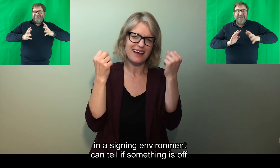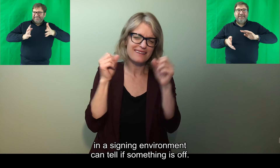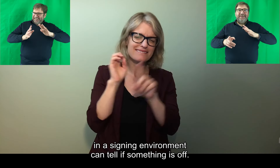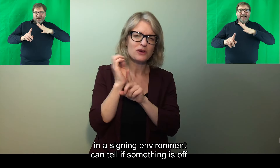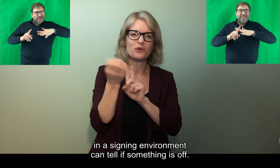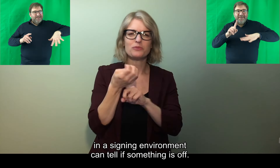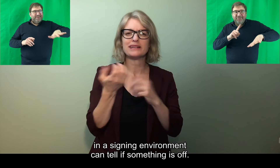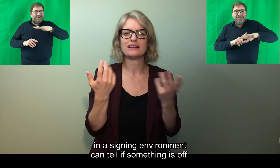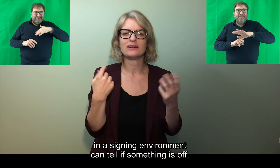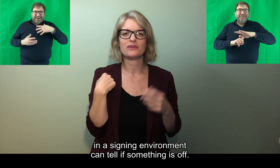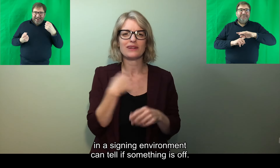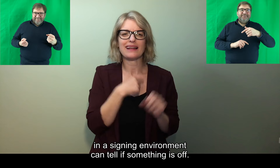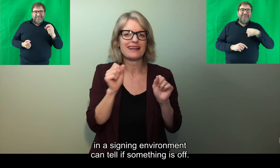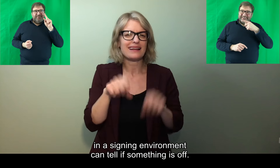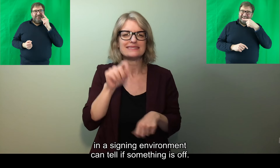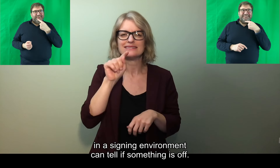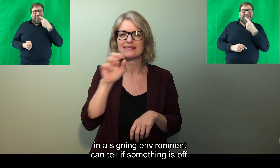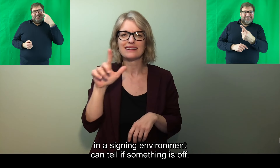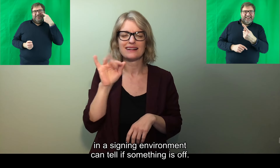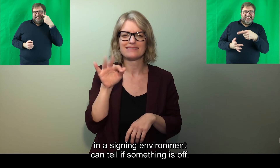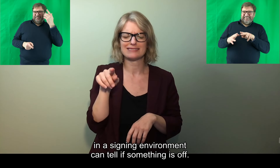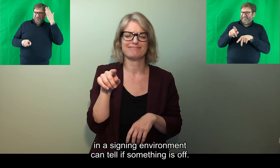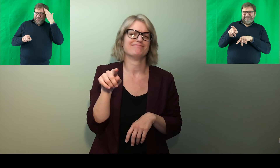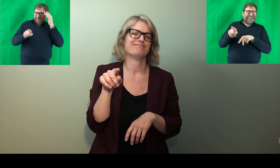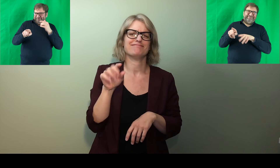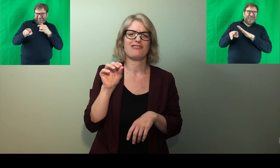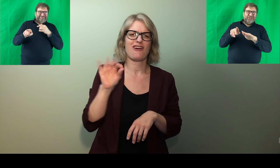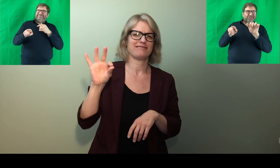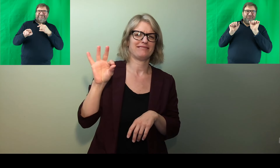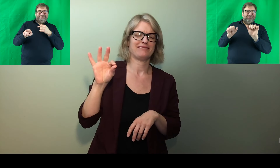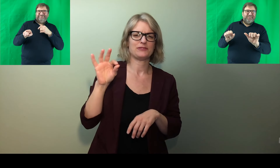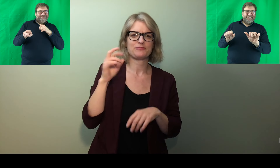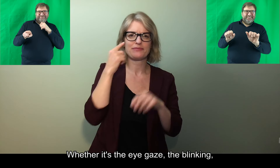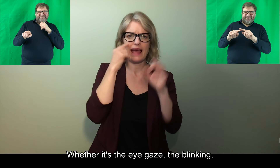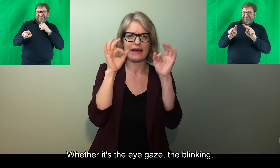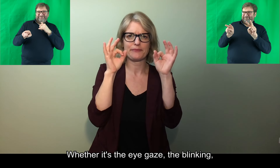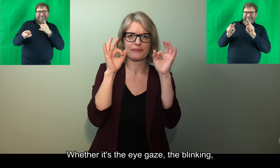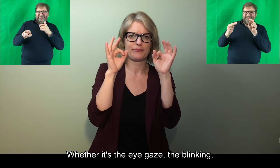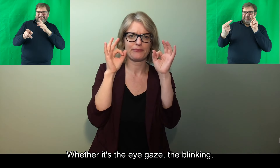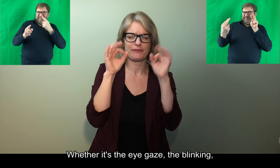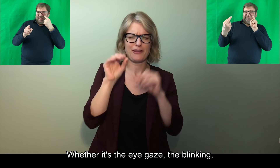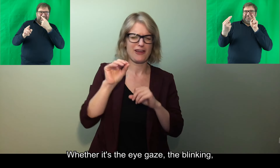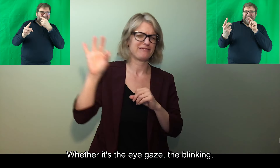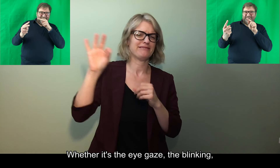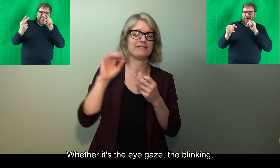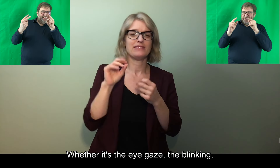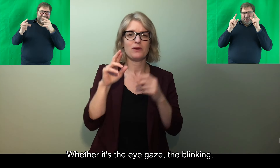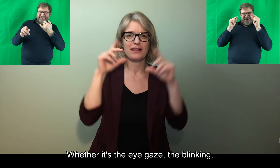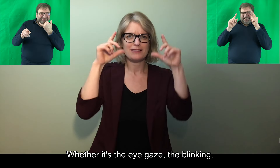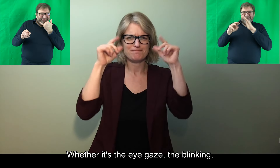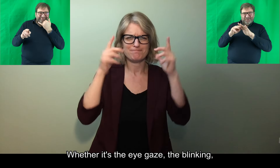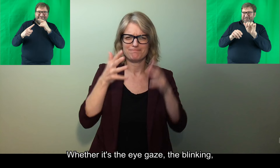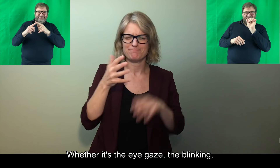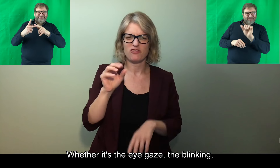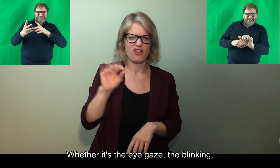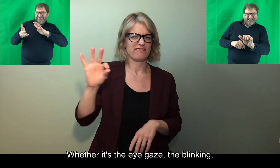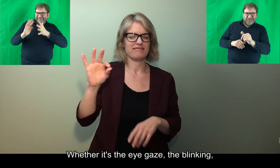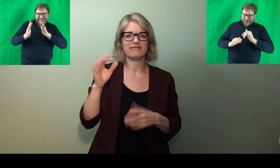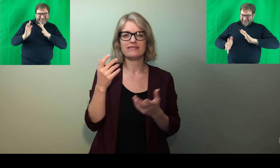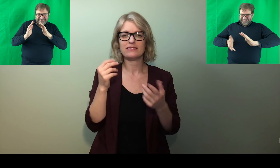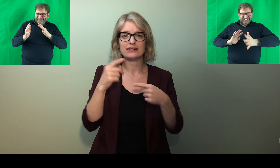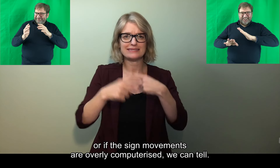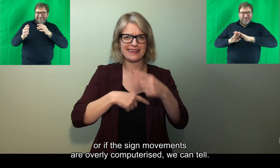in a signing environment can tell if something's off. Whether it's the eye gaze, the